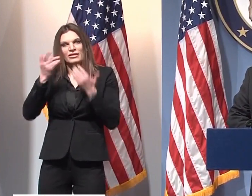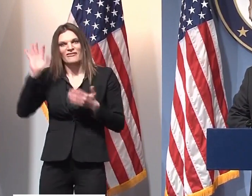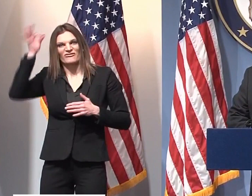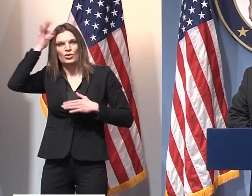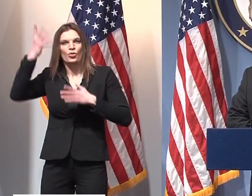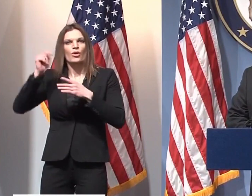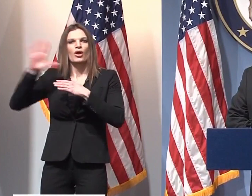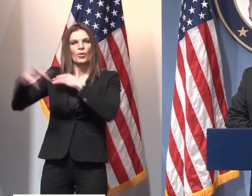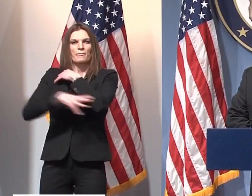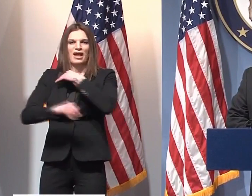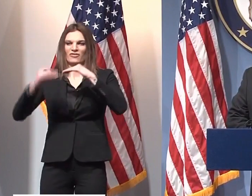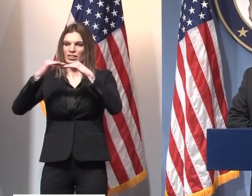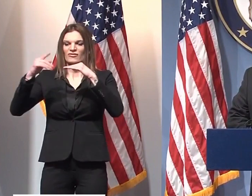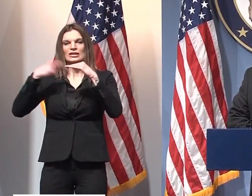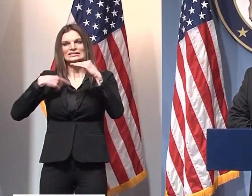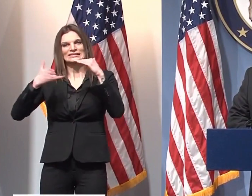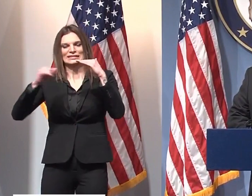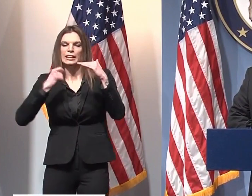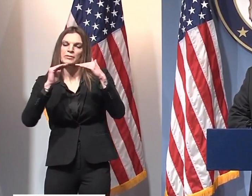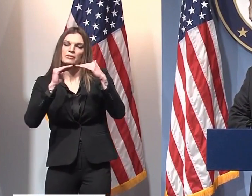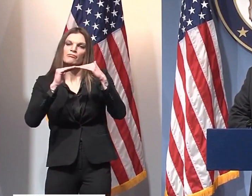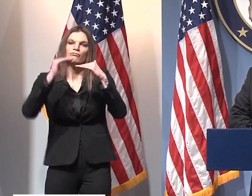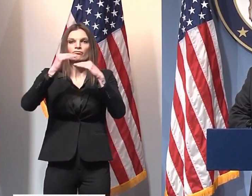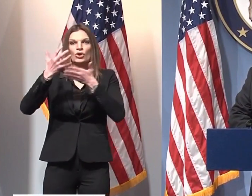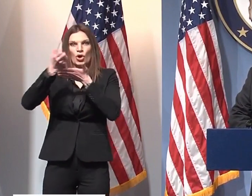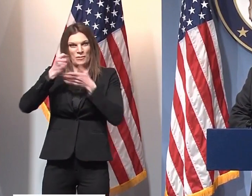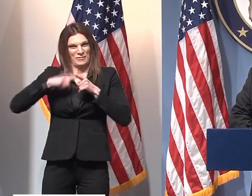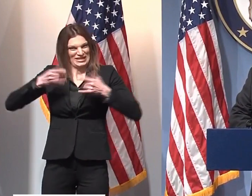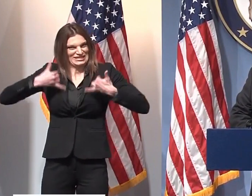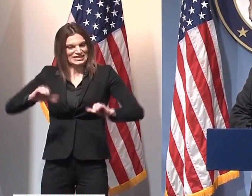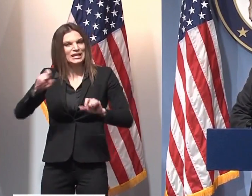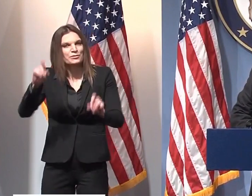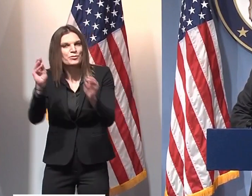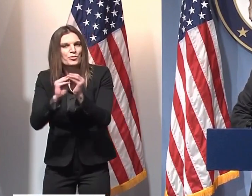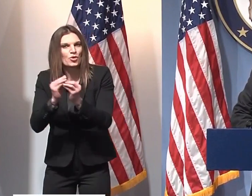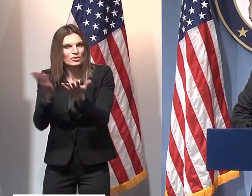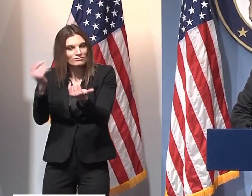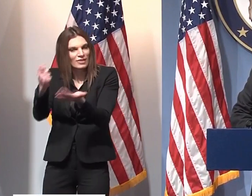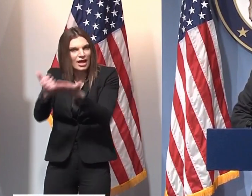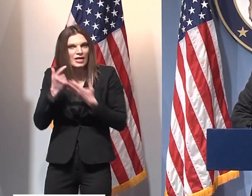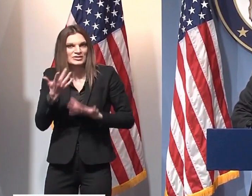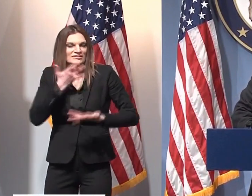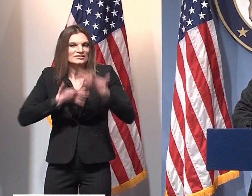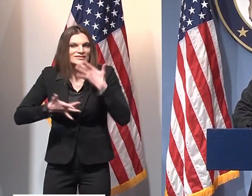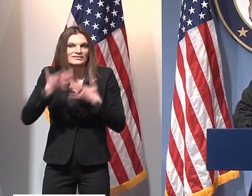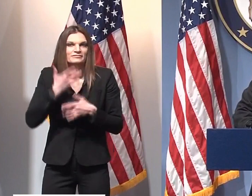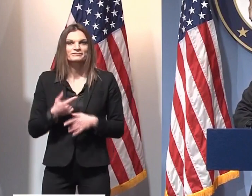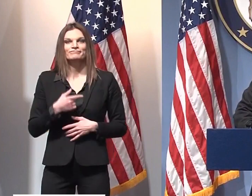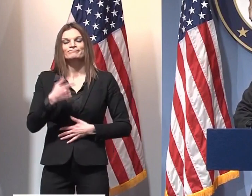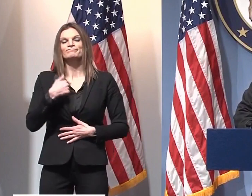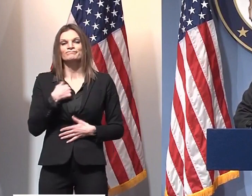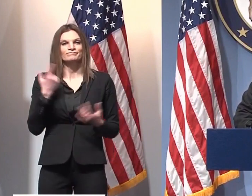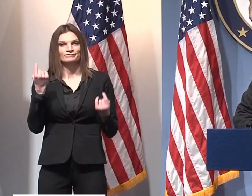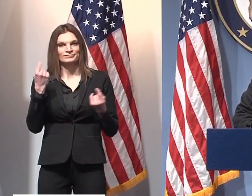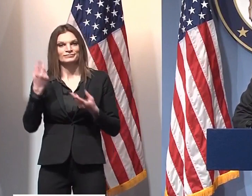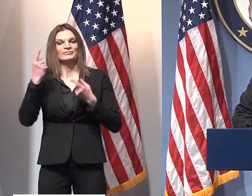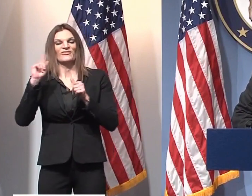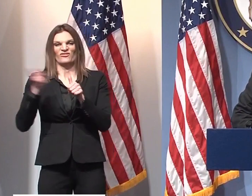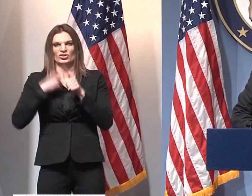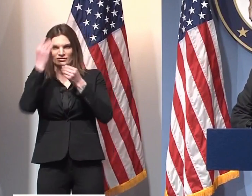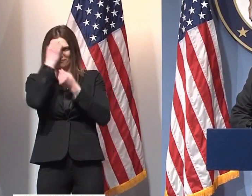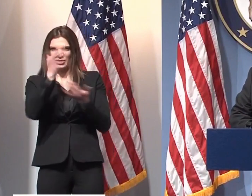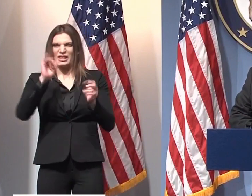basic household necessities. In the 6 years since the Michigan Association United Way released its first ALICE